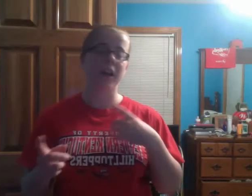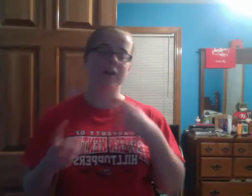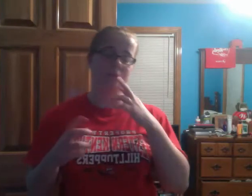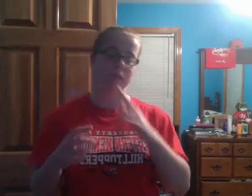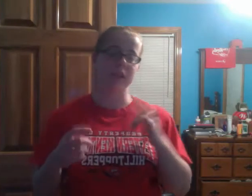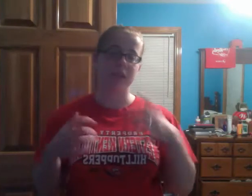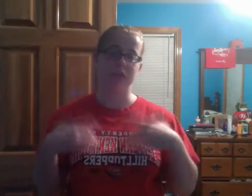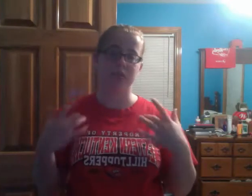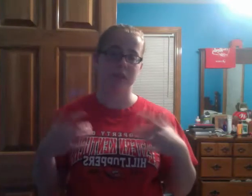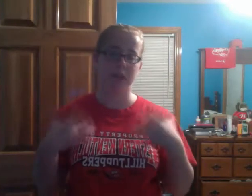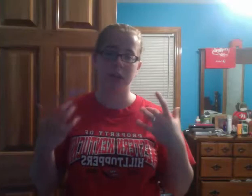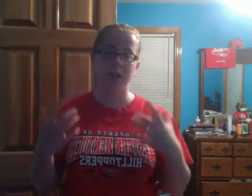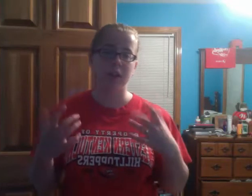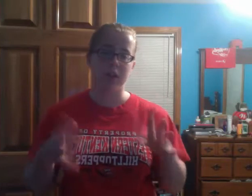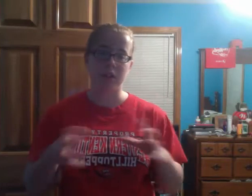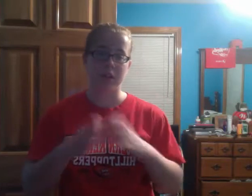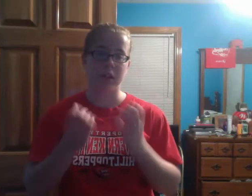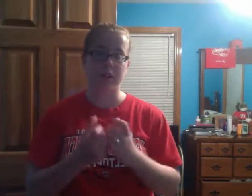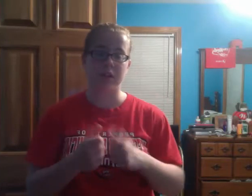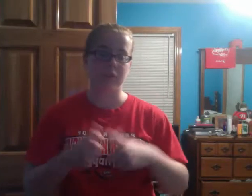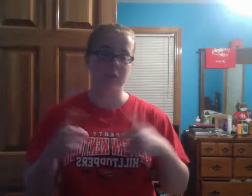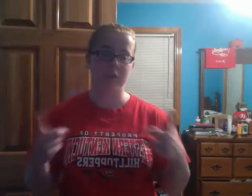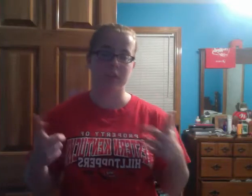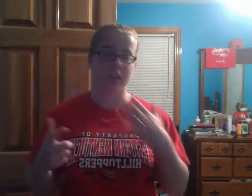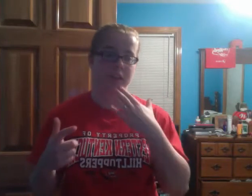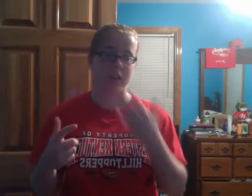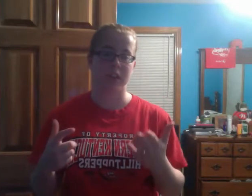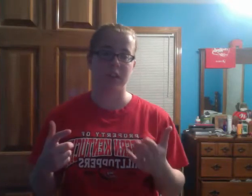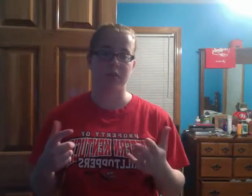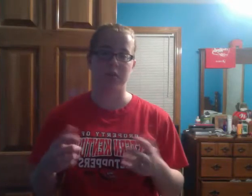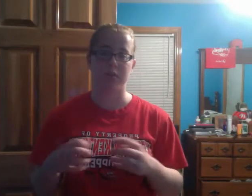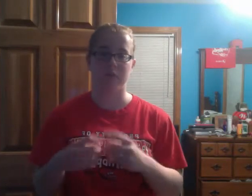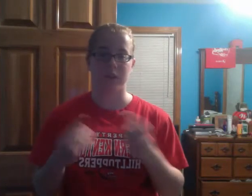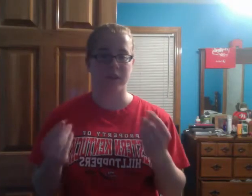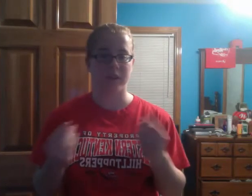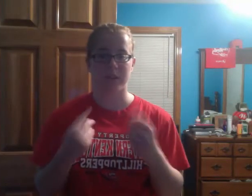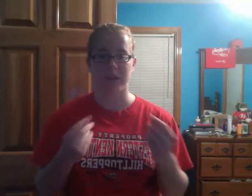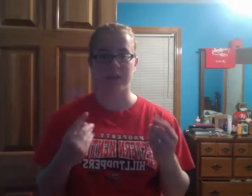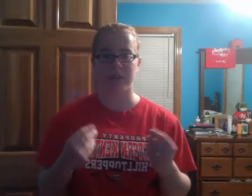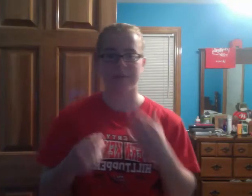really enjoyed your class so much, and I thank you for everything you've done.